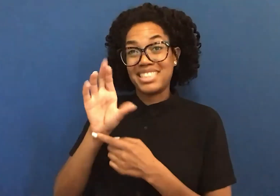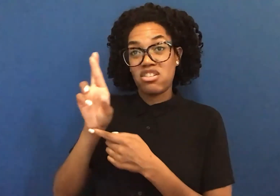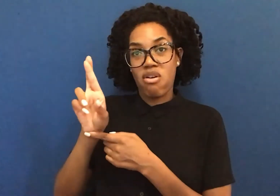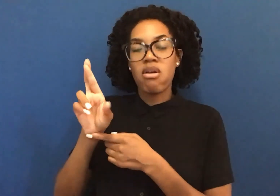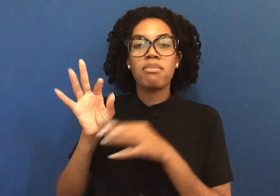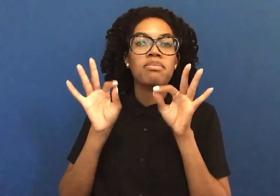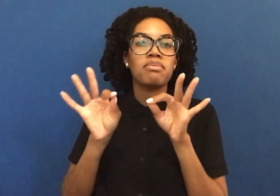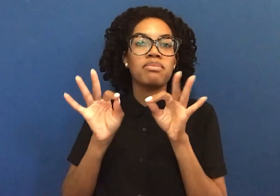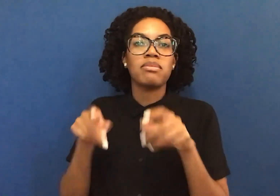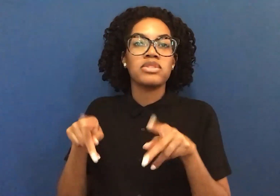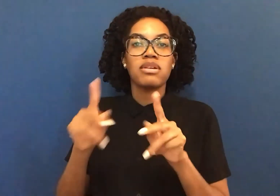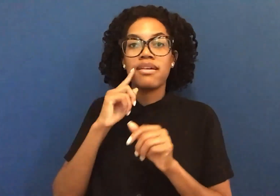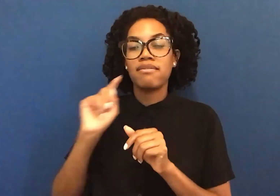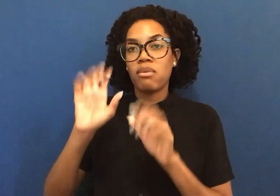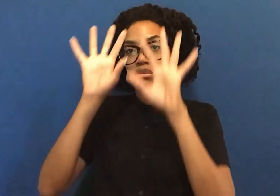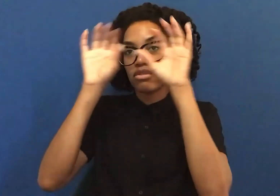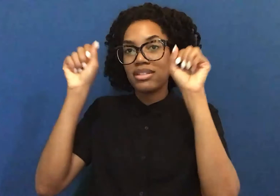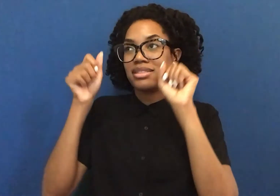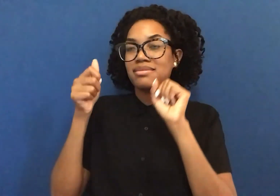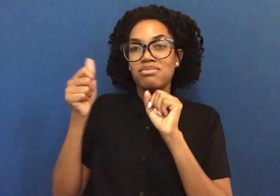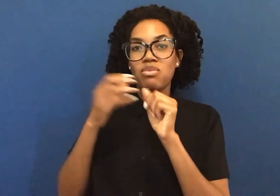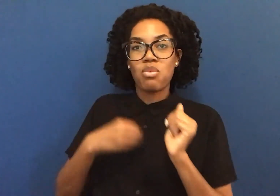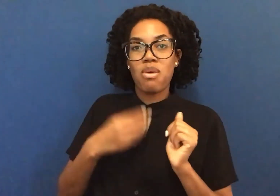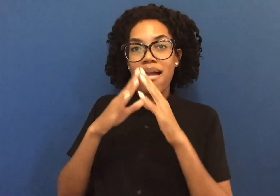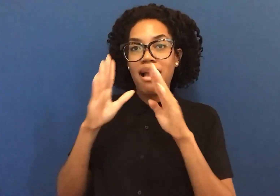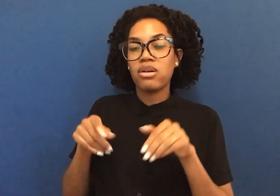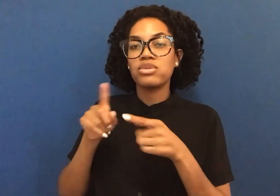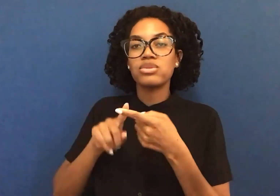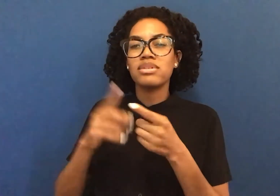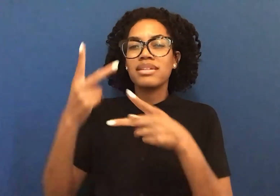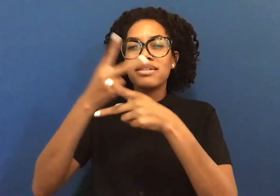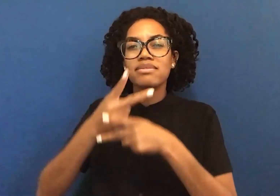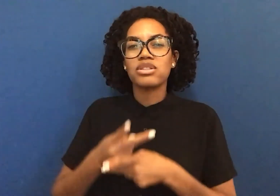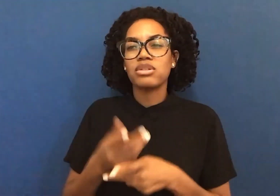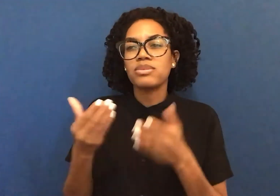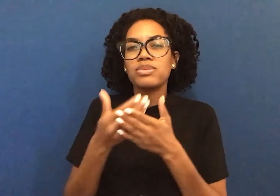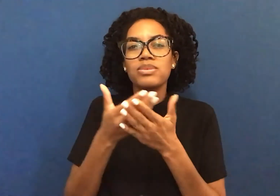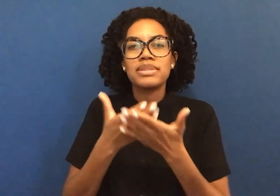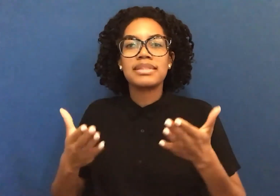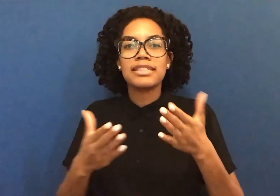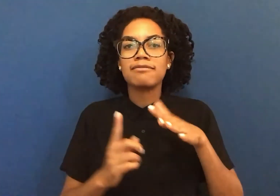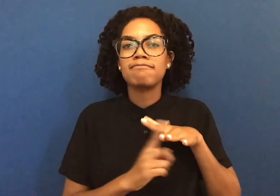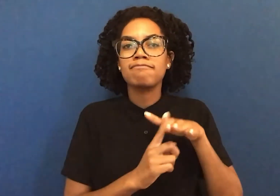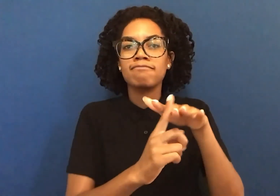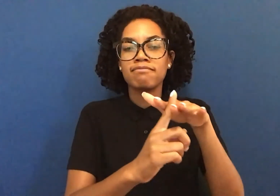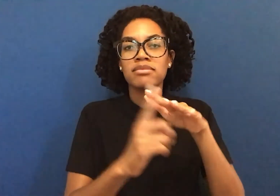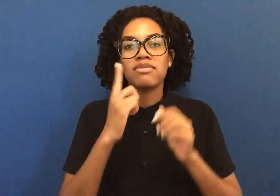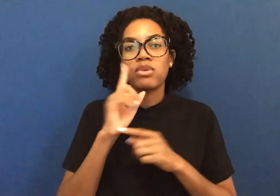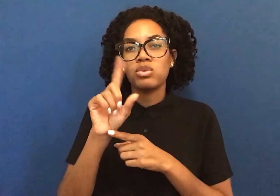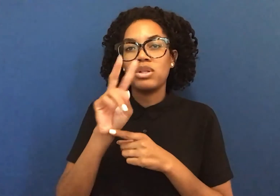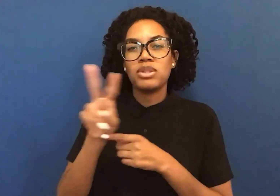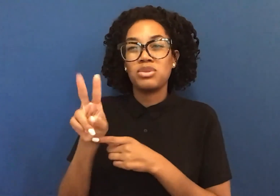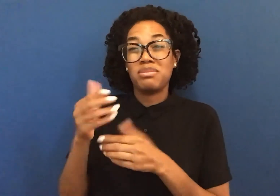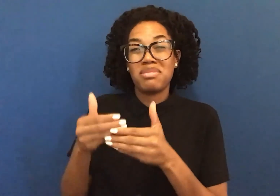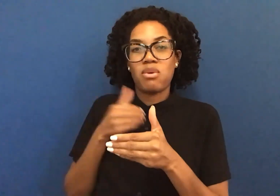didn't anticipate needing for 2022, such as a new infectious disease outbreak in the United States. And